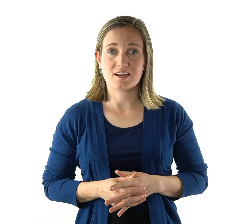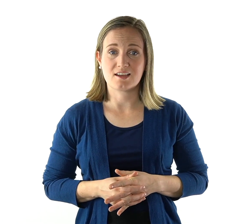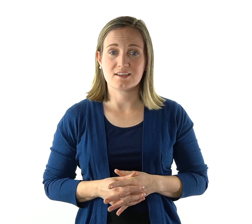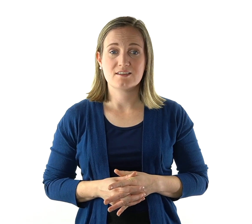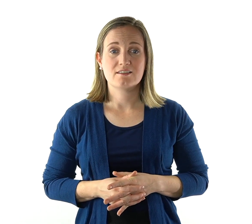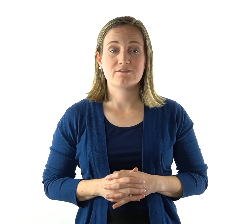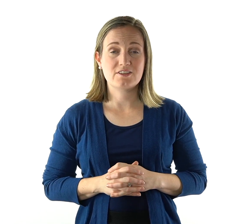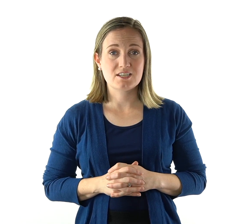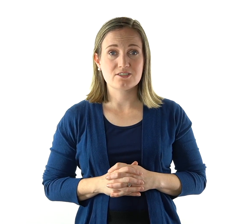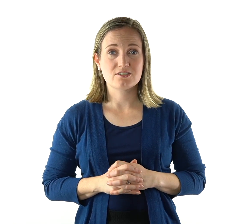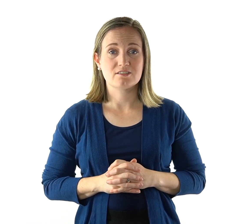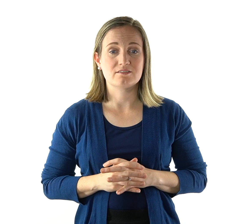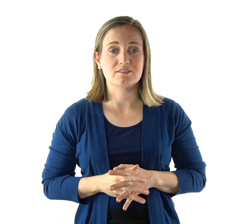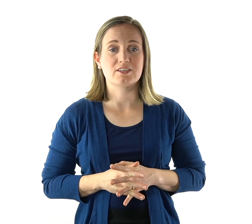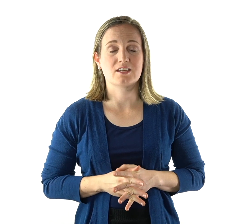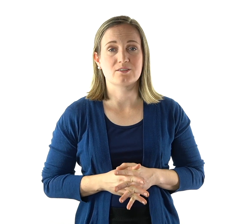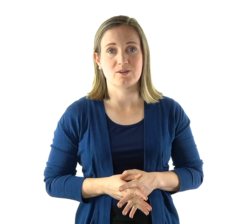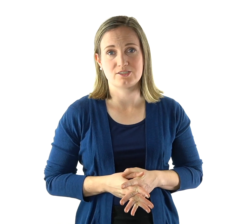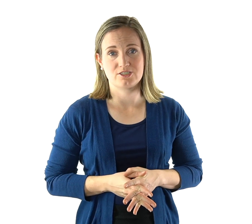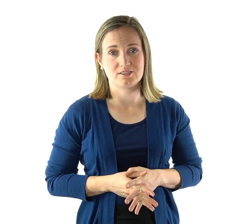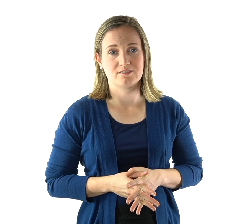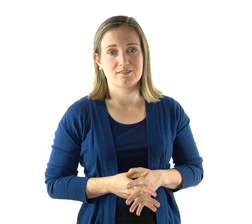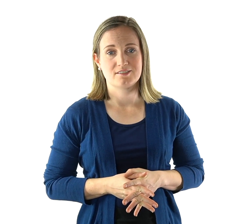die, finish, live again, question.